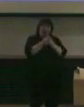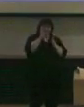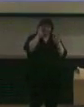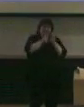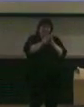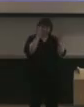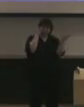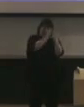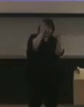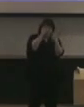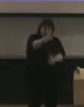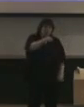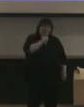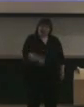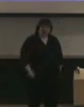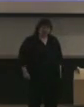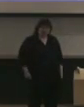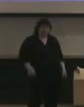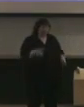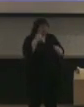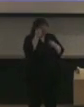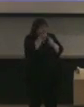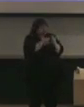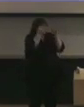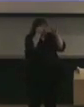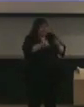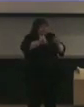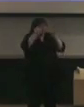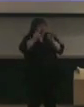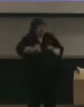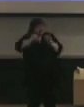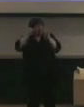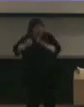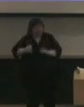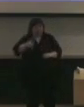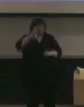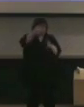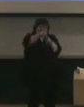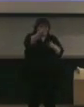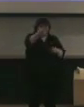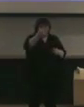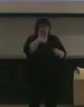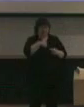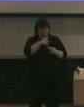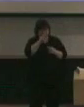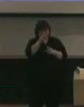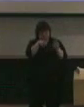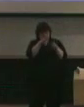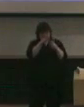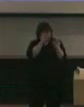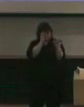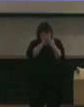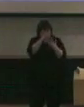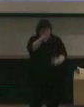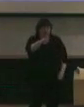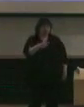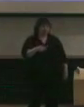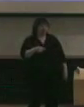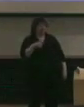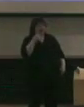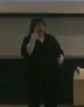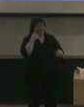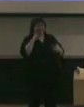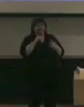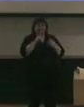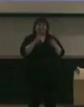work for every person, because every person is an individual, and you being your own individual, we have to work with what works for you, because this is